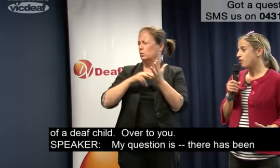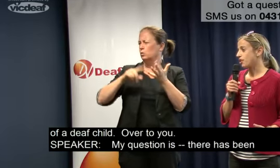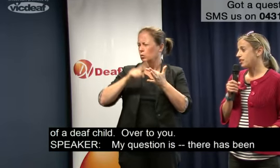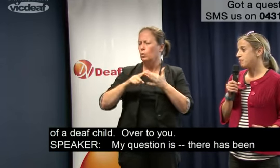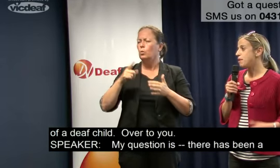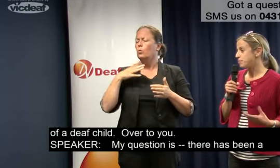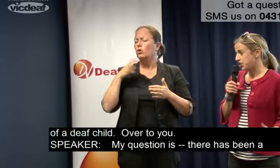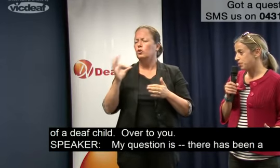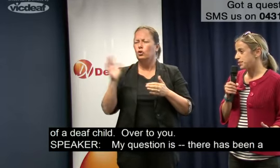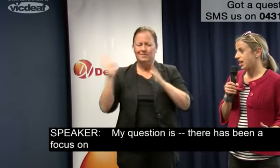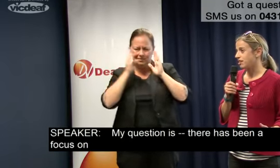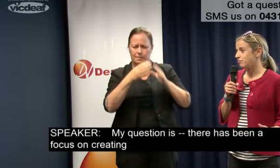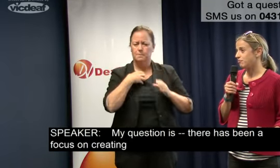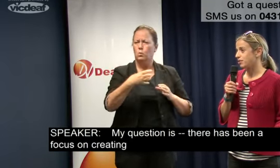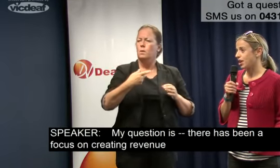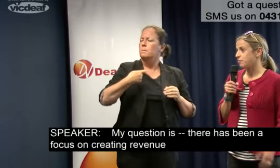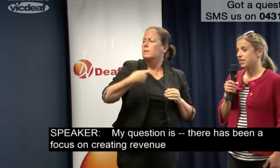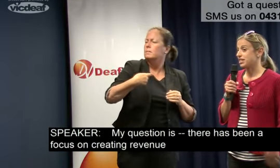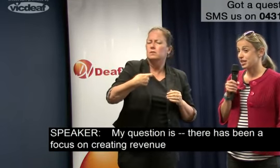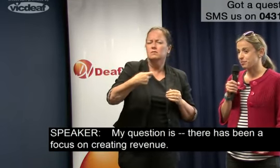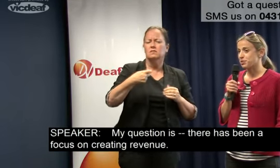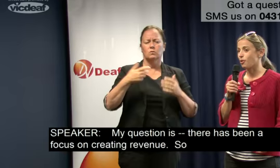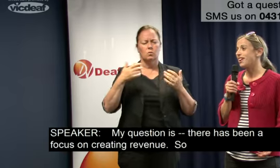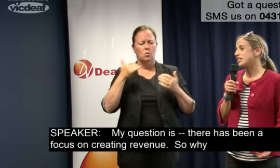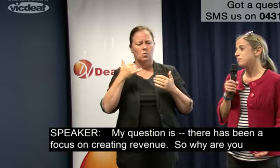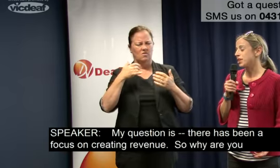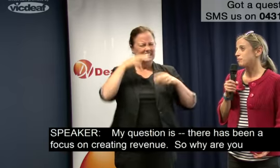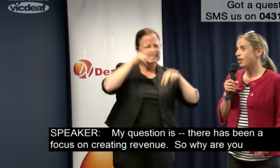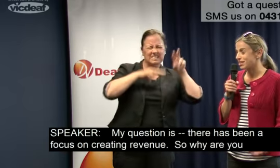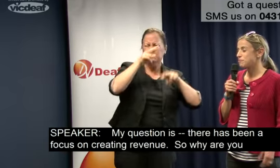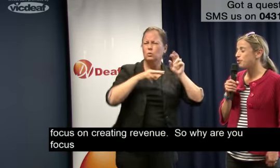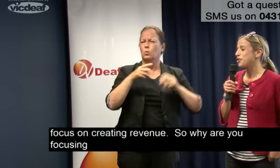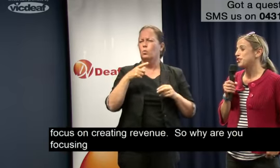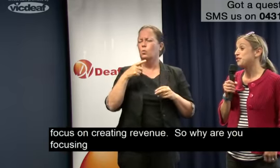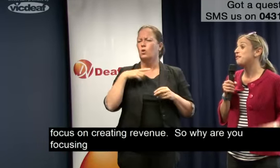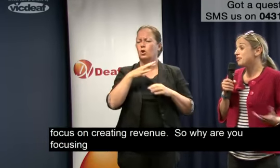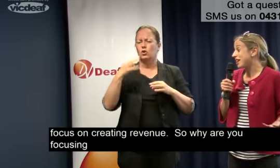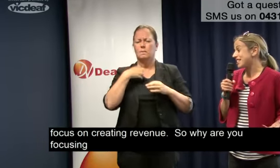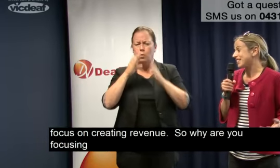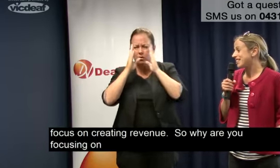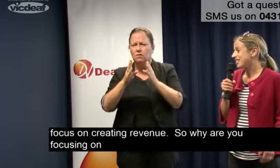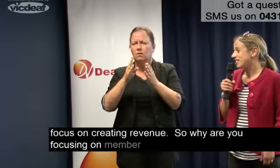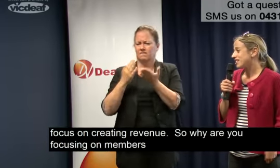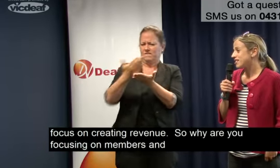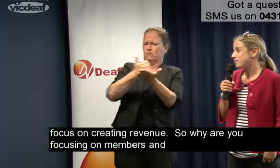on memberships and the assessments? Why isn't there more focus on fundraising?